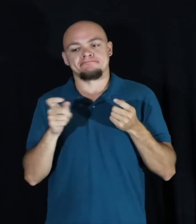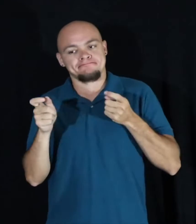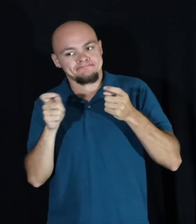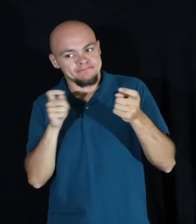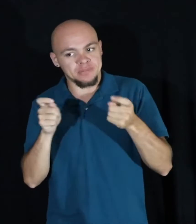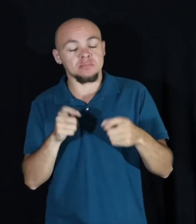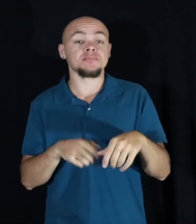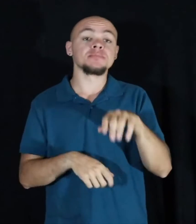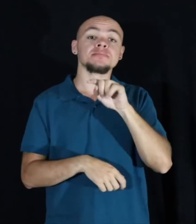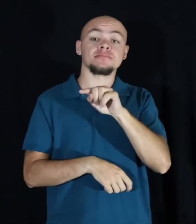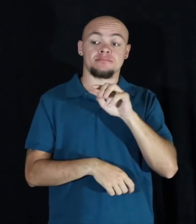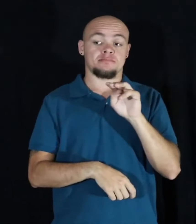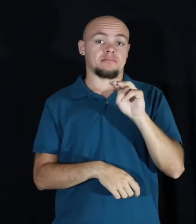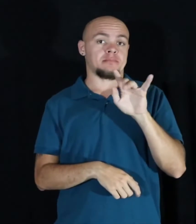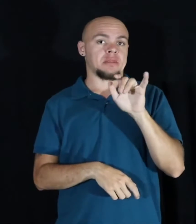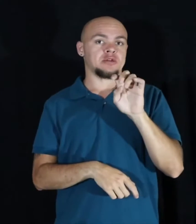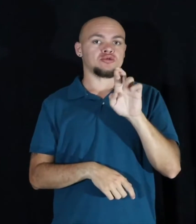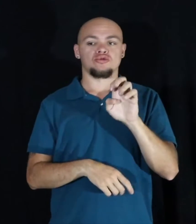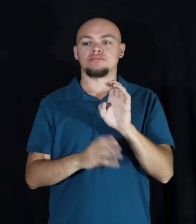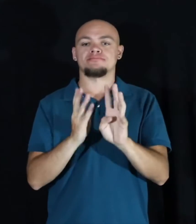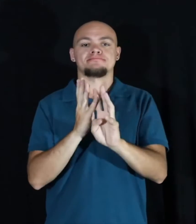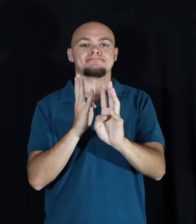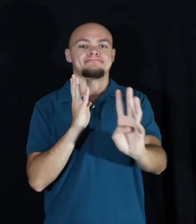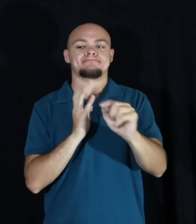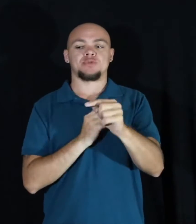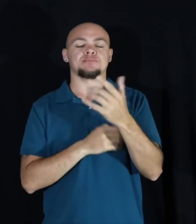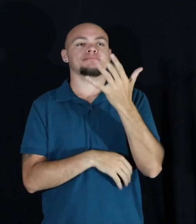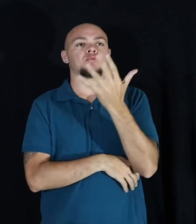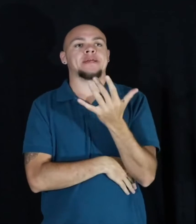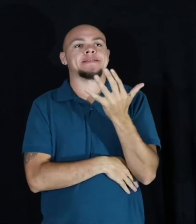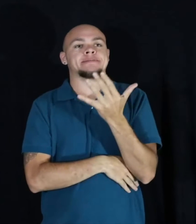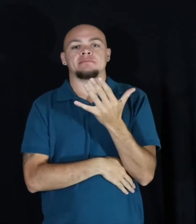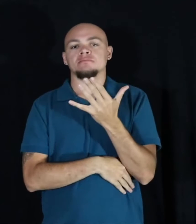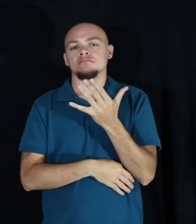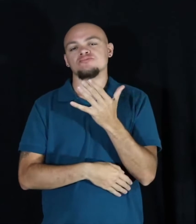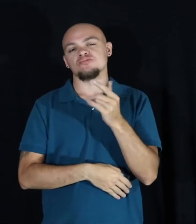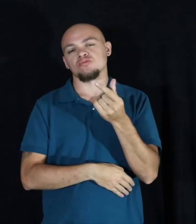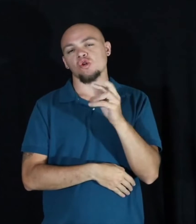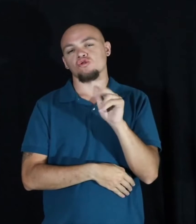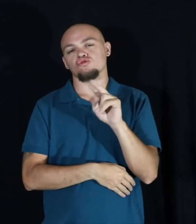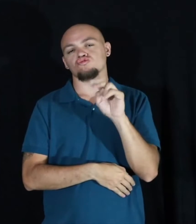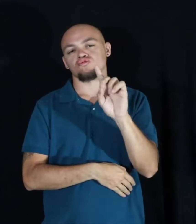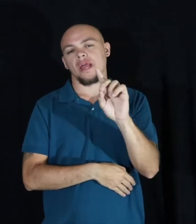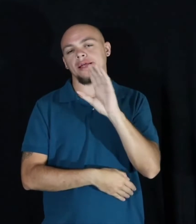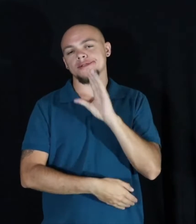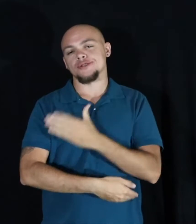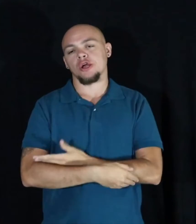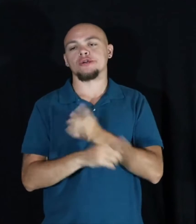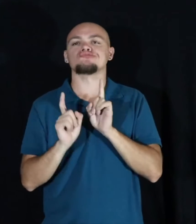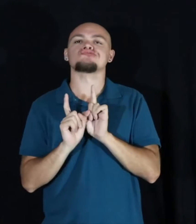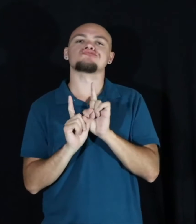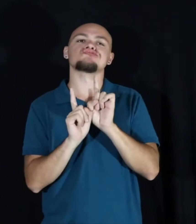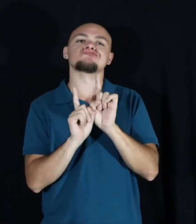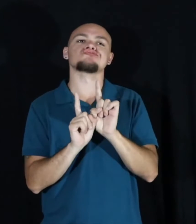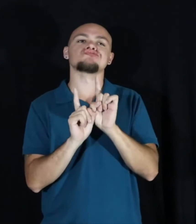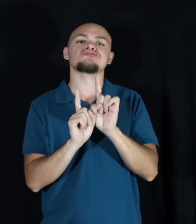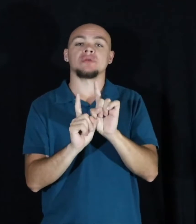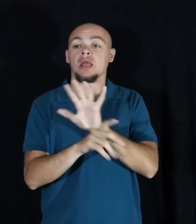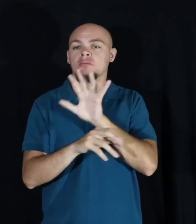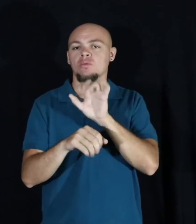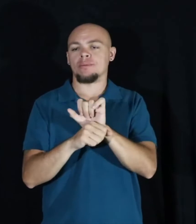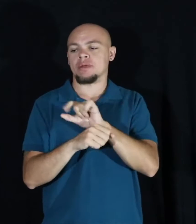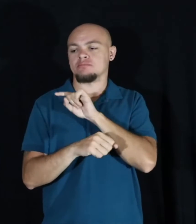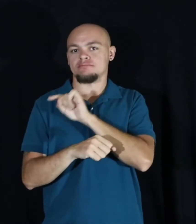saw Miss Mildred standing in line, waiting patiently with her granddaughter, who had brought her to the appointment that day and had made the appointment for her